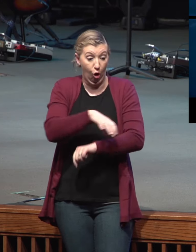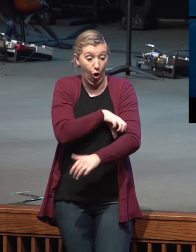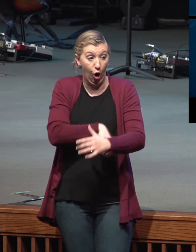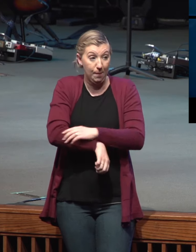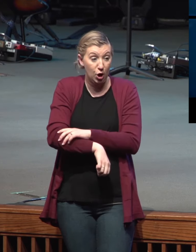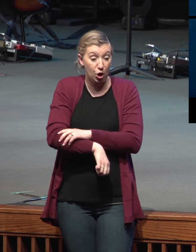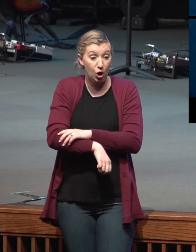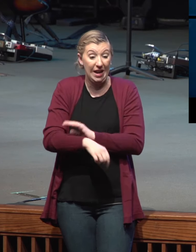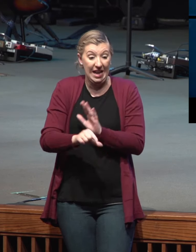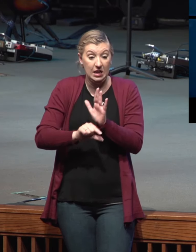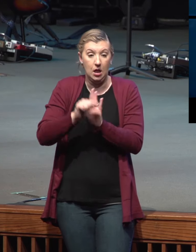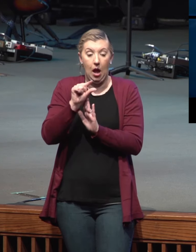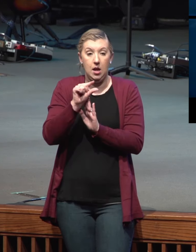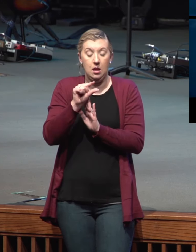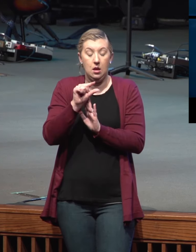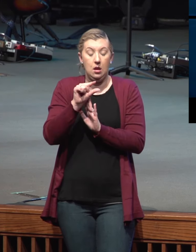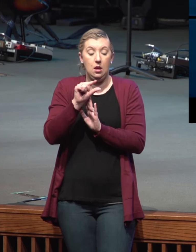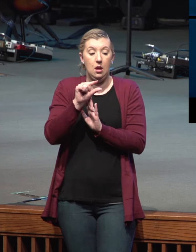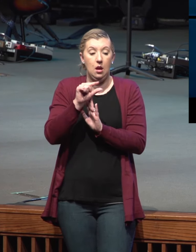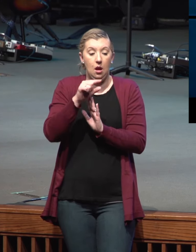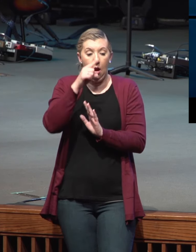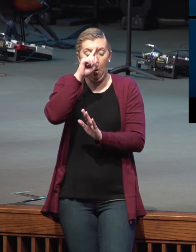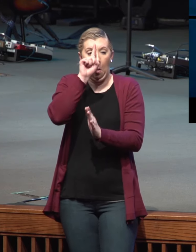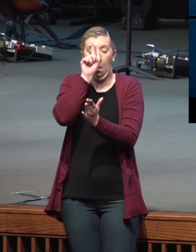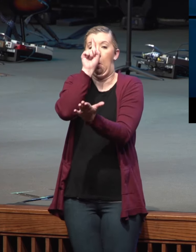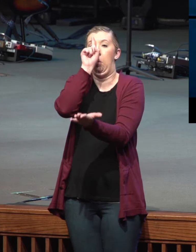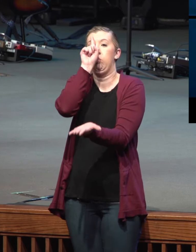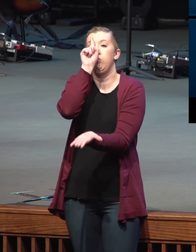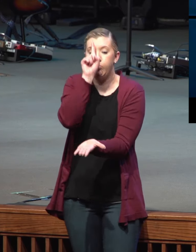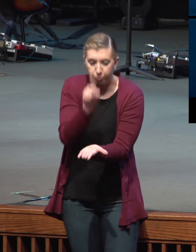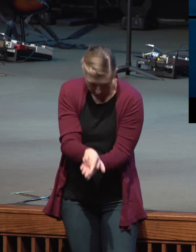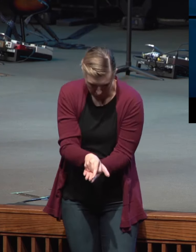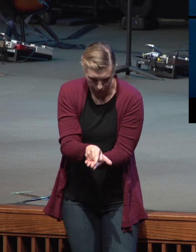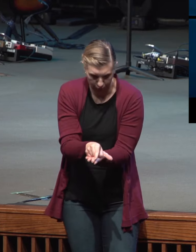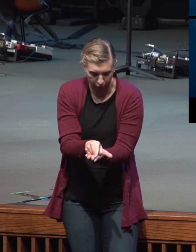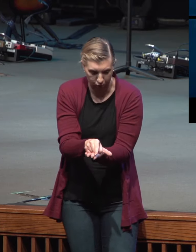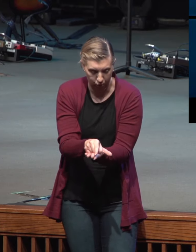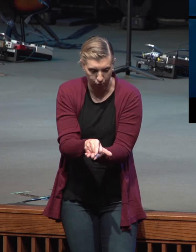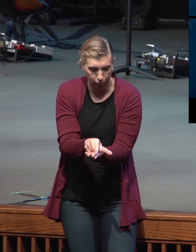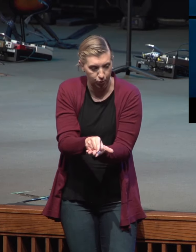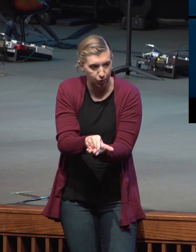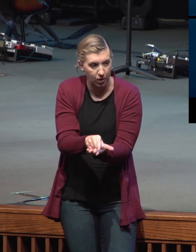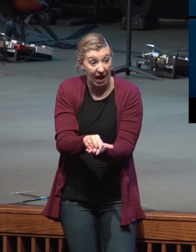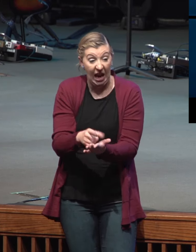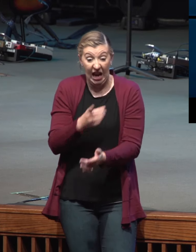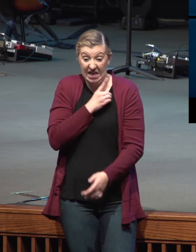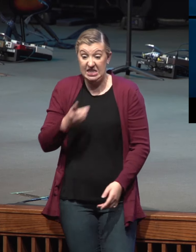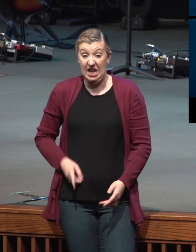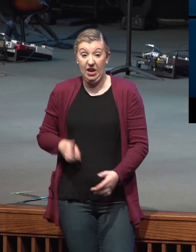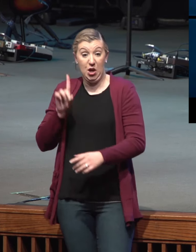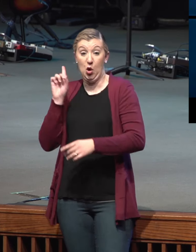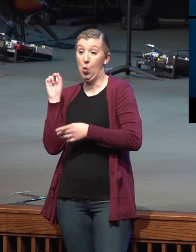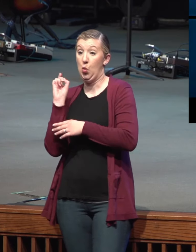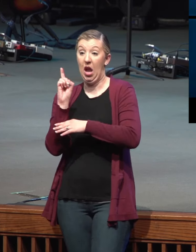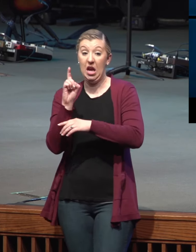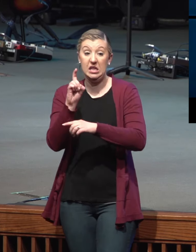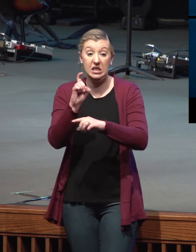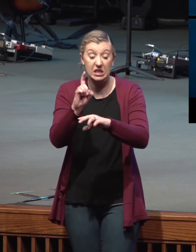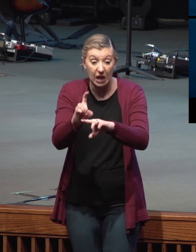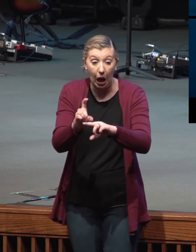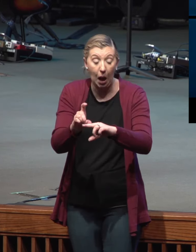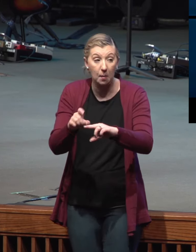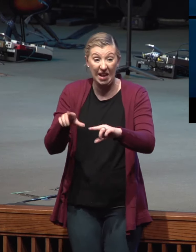draws Goliath to fall flat on his face, and David runs up and takes